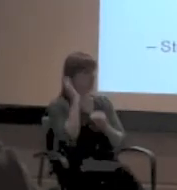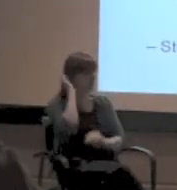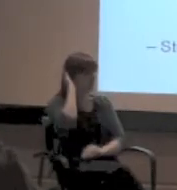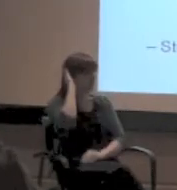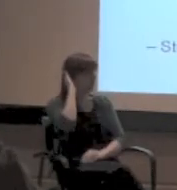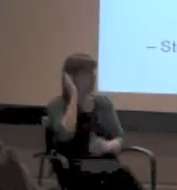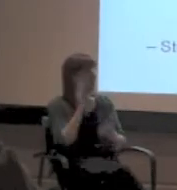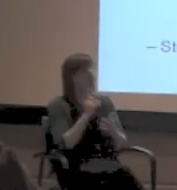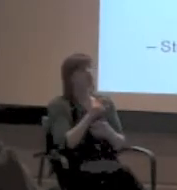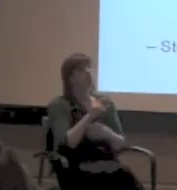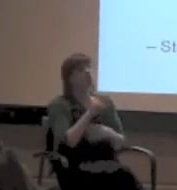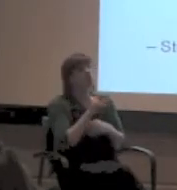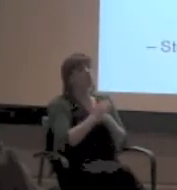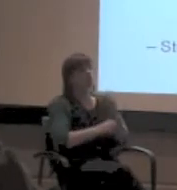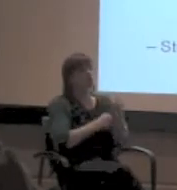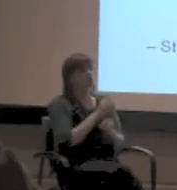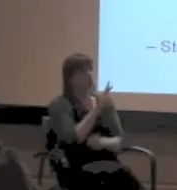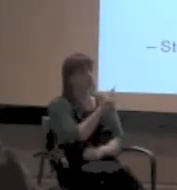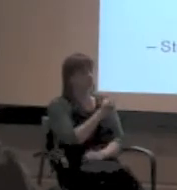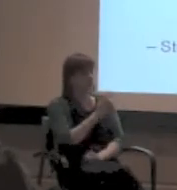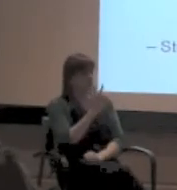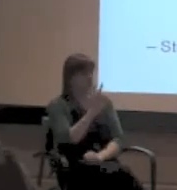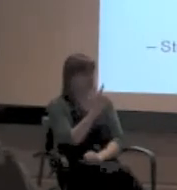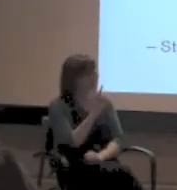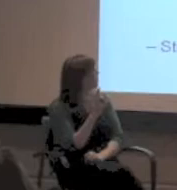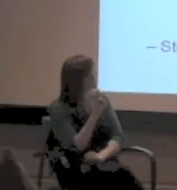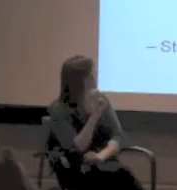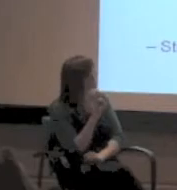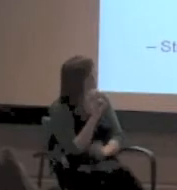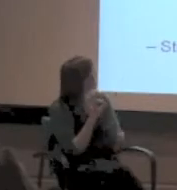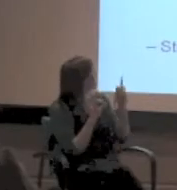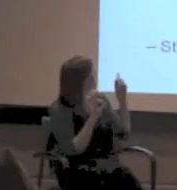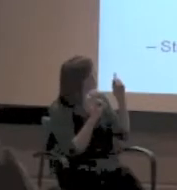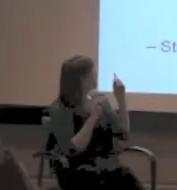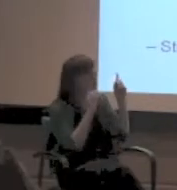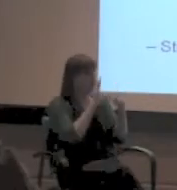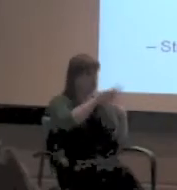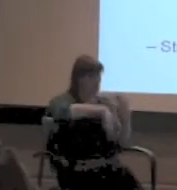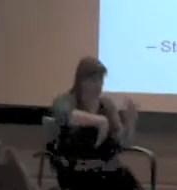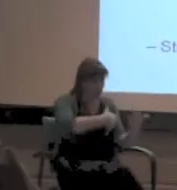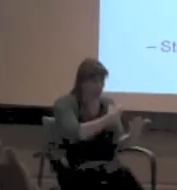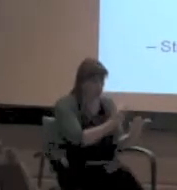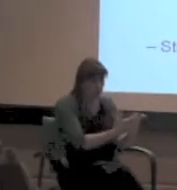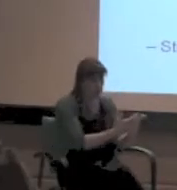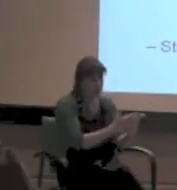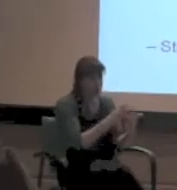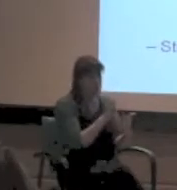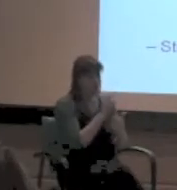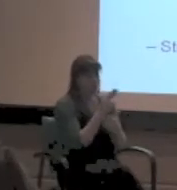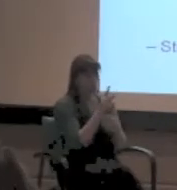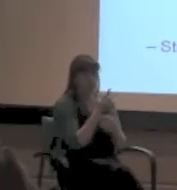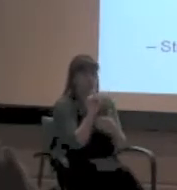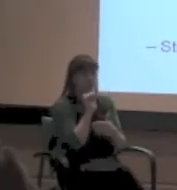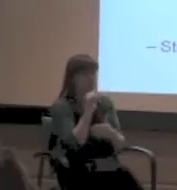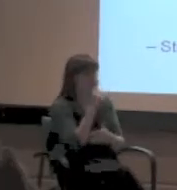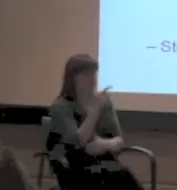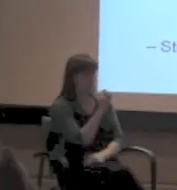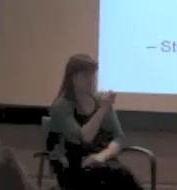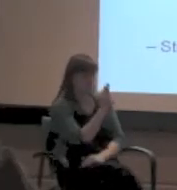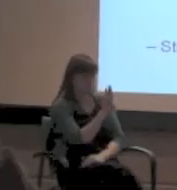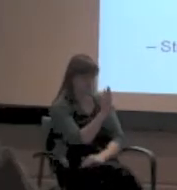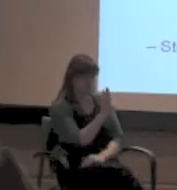So in 2009, this was the state of shunt surgery for all shunts, not just for spina bifida, but this is a big part of this